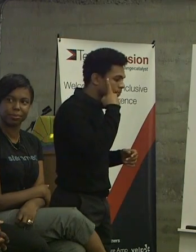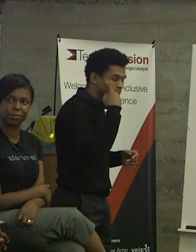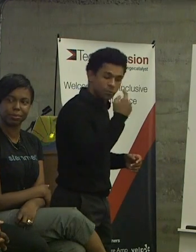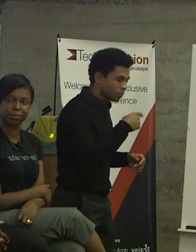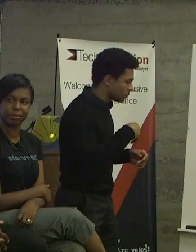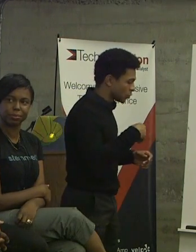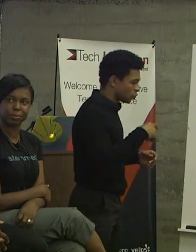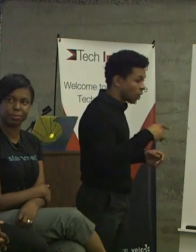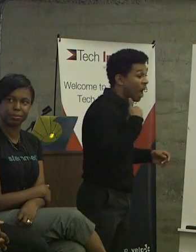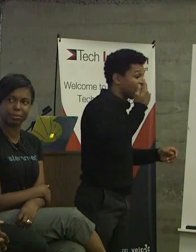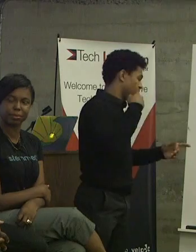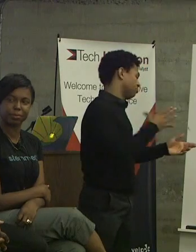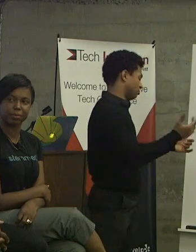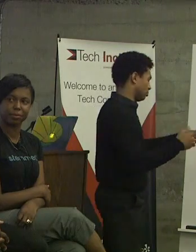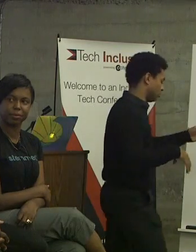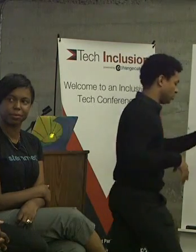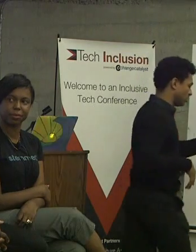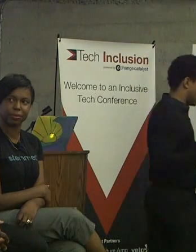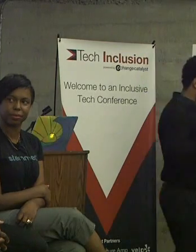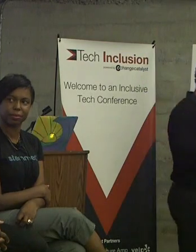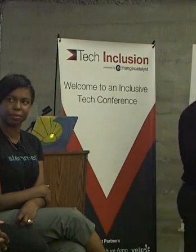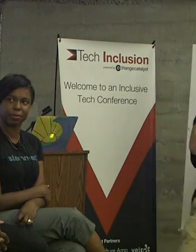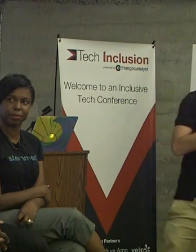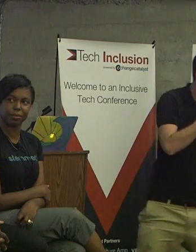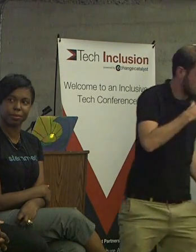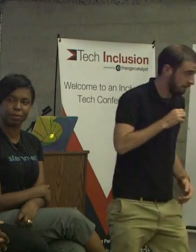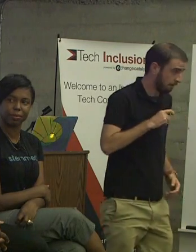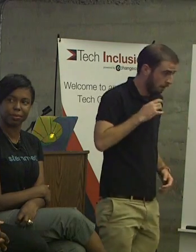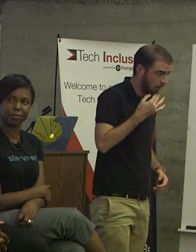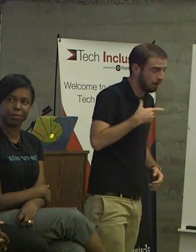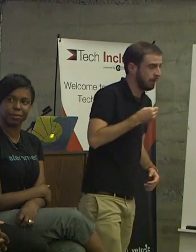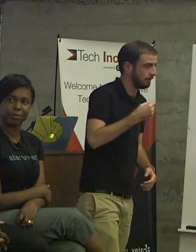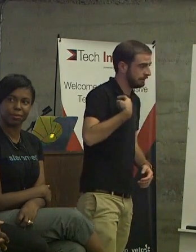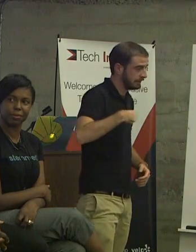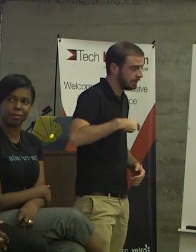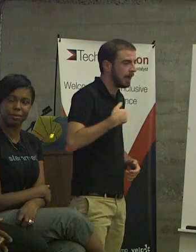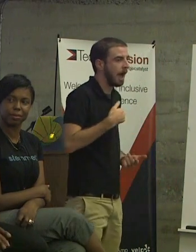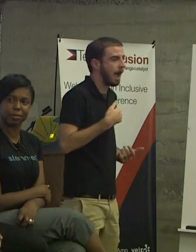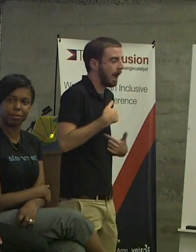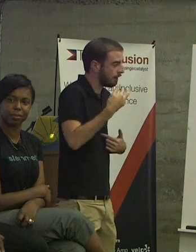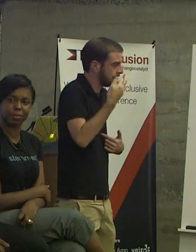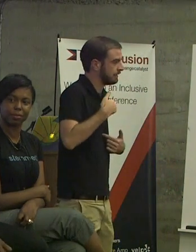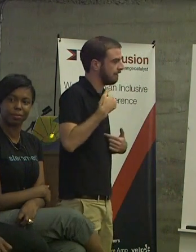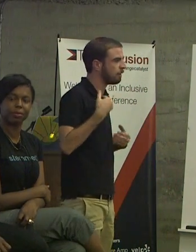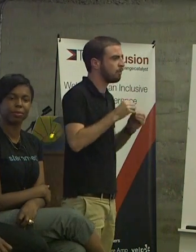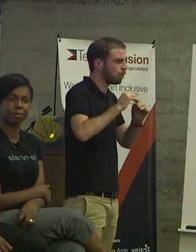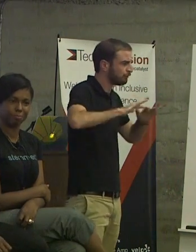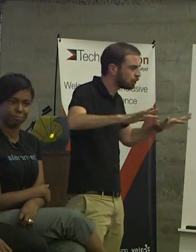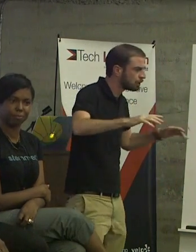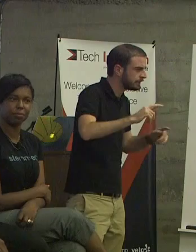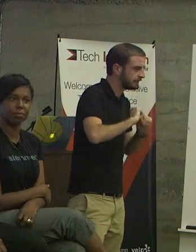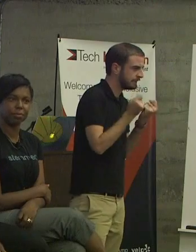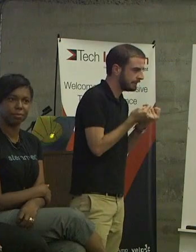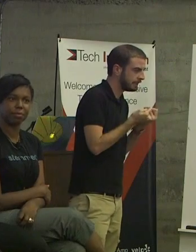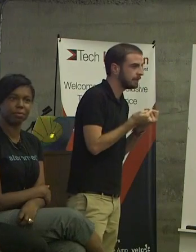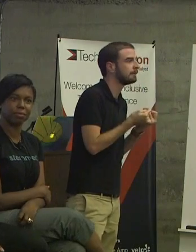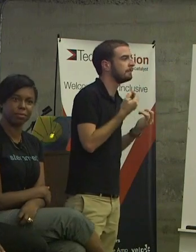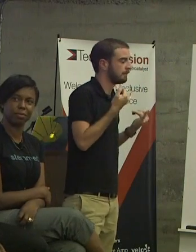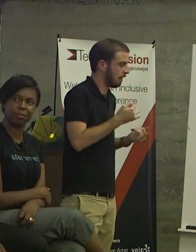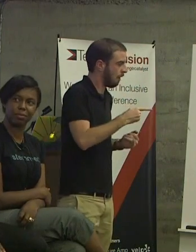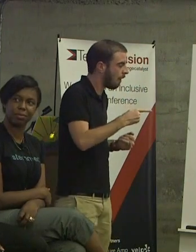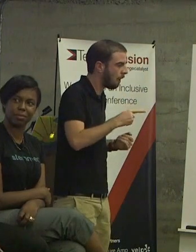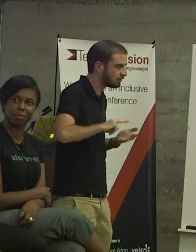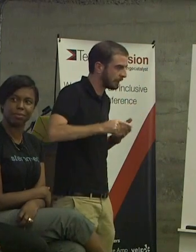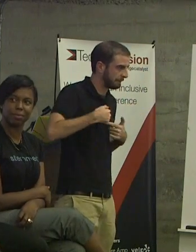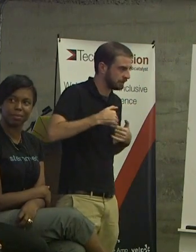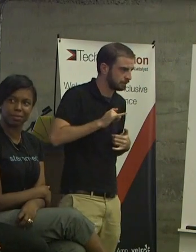I think as a woman of color and Latina, and so like I realize now that I have a more diverse team, that they're keeping me in